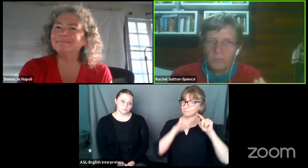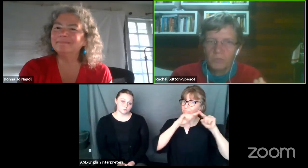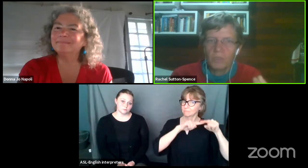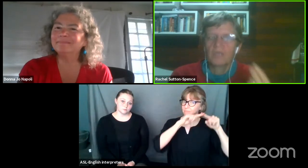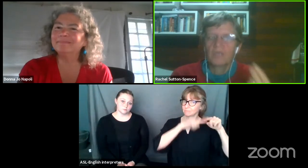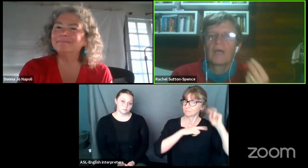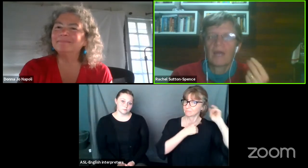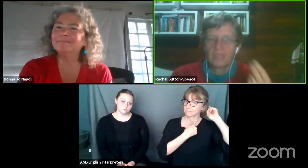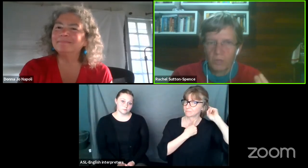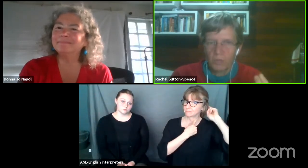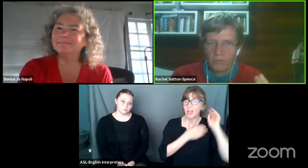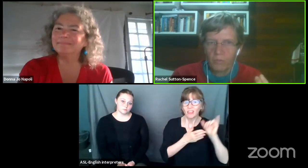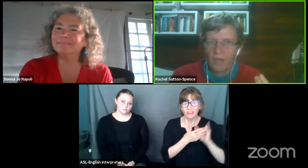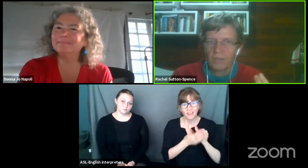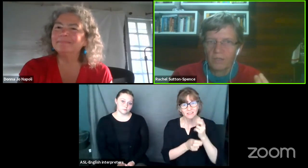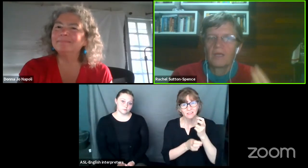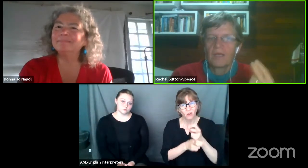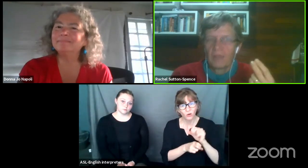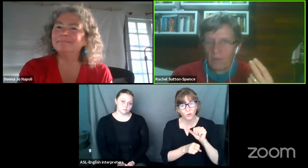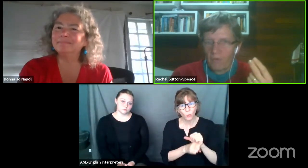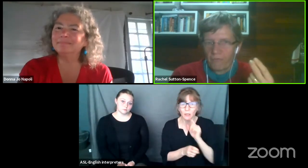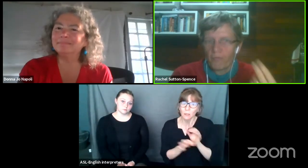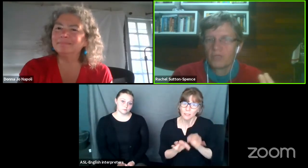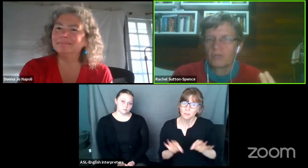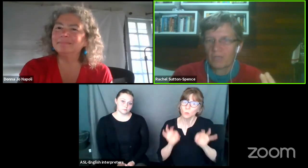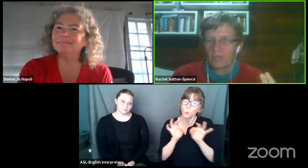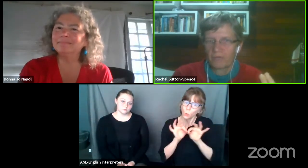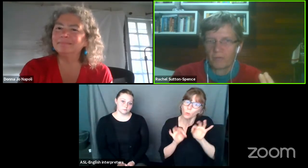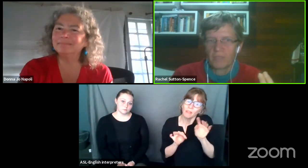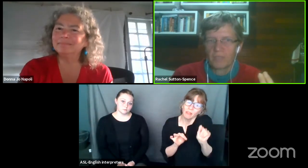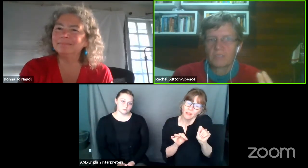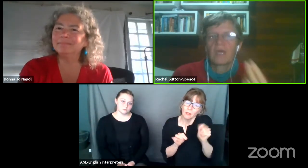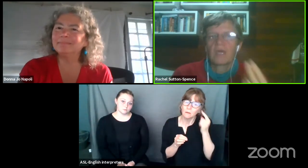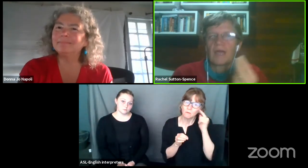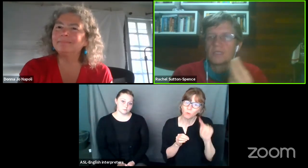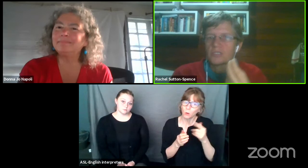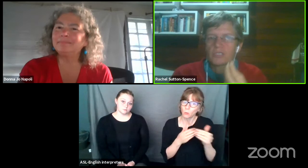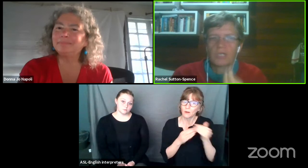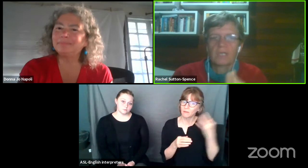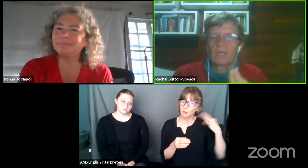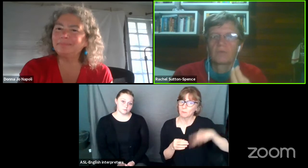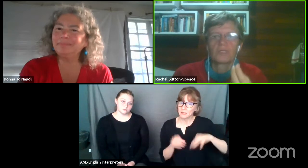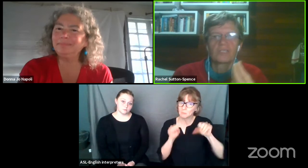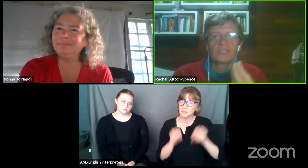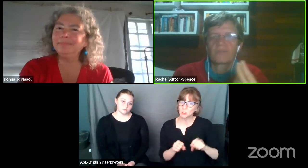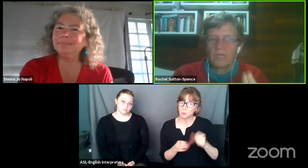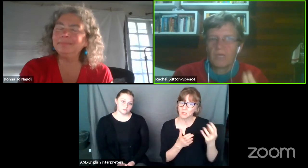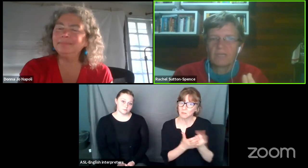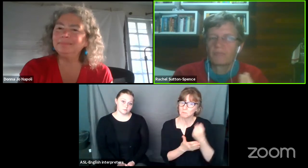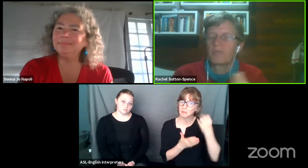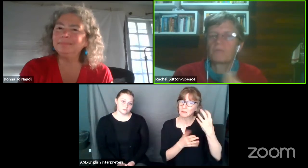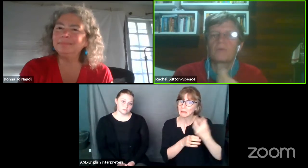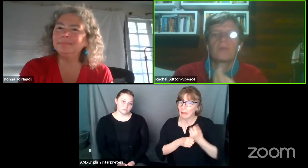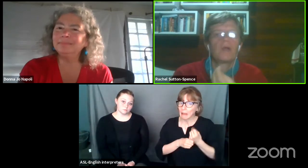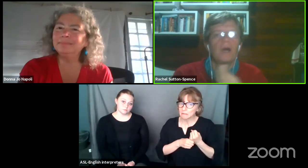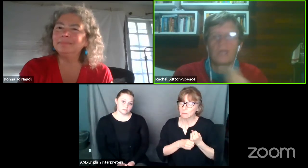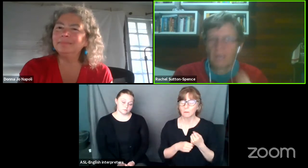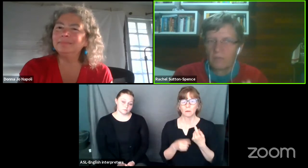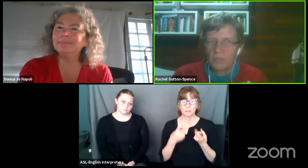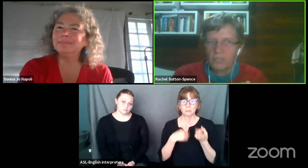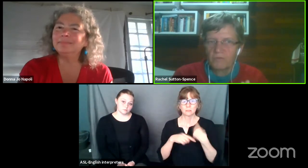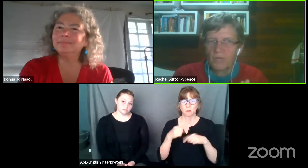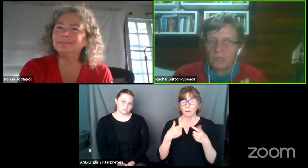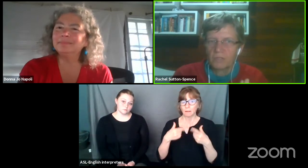is hard work and it's worthwhile for what you can get from it. And sign languages for many deaf people